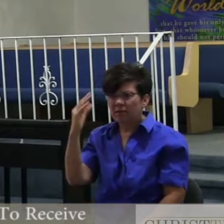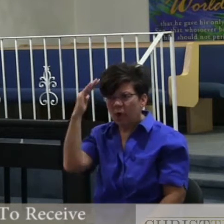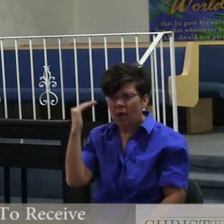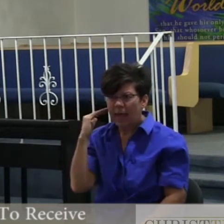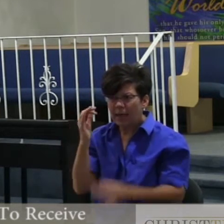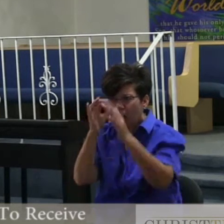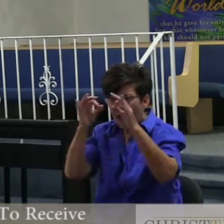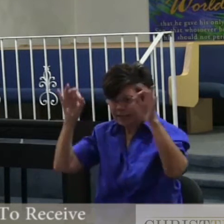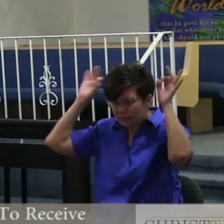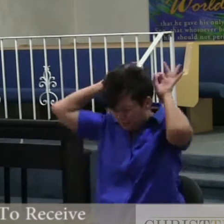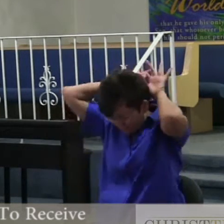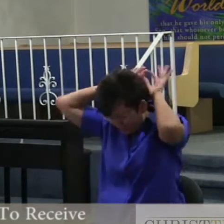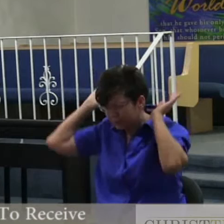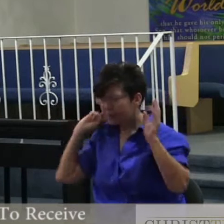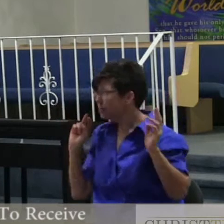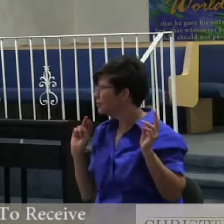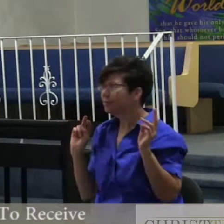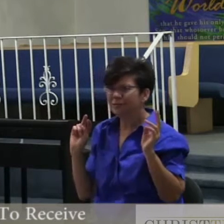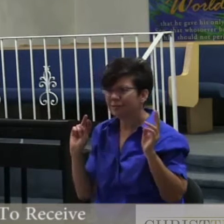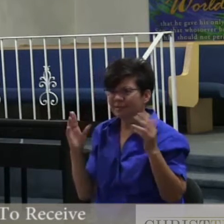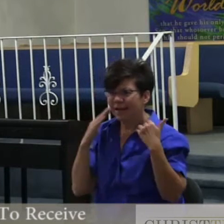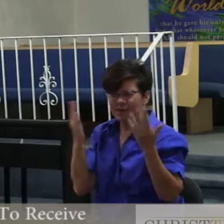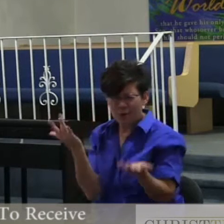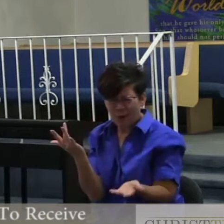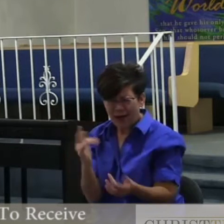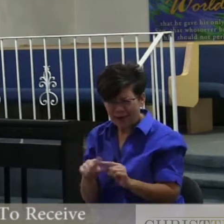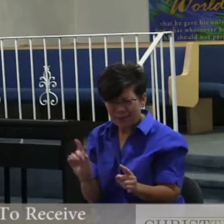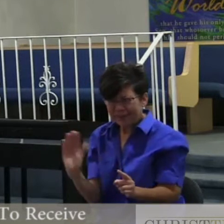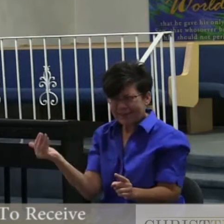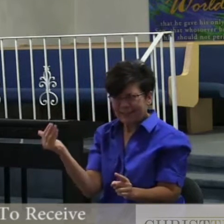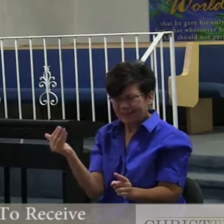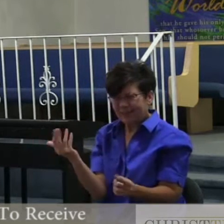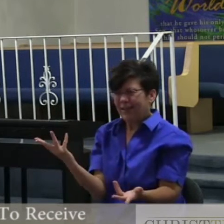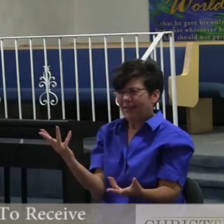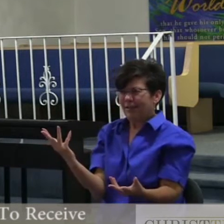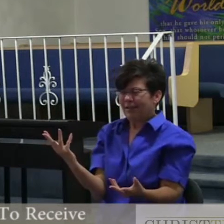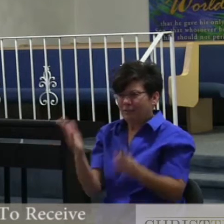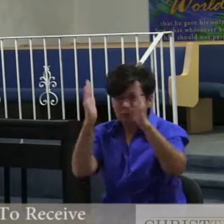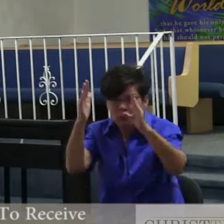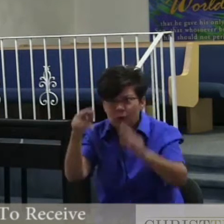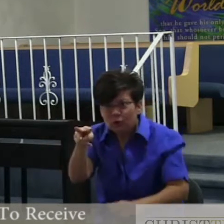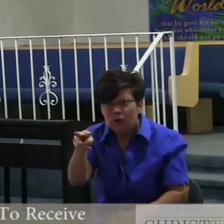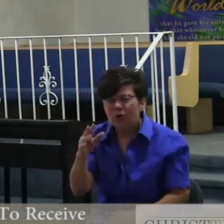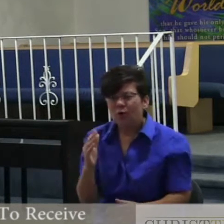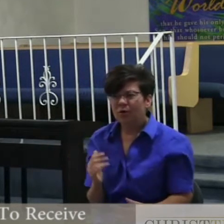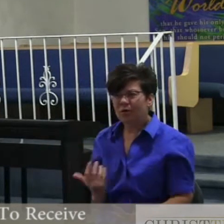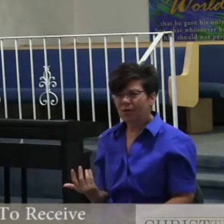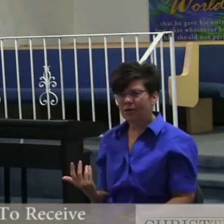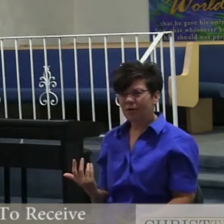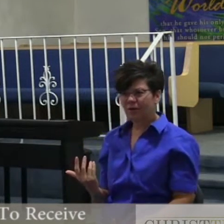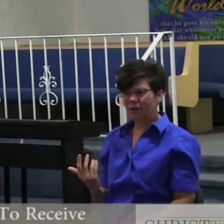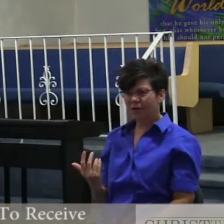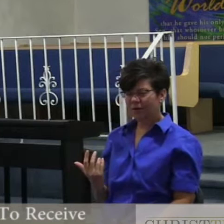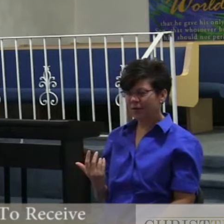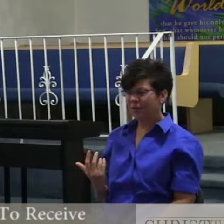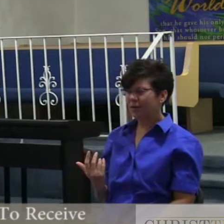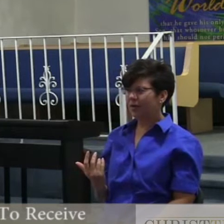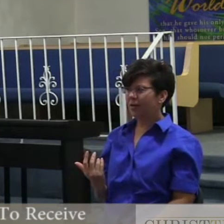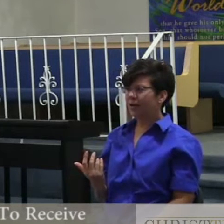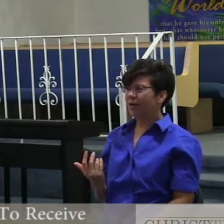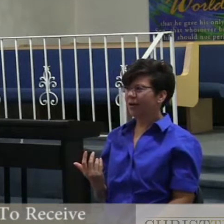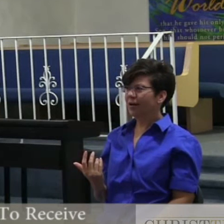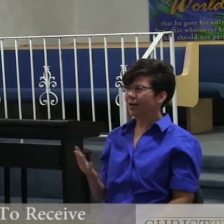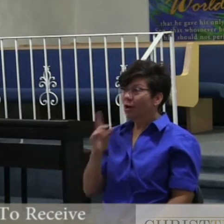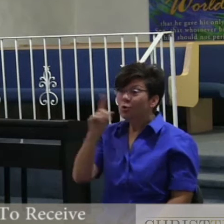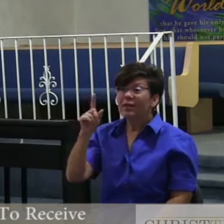head. I don't know why, but they do. They do. They watch us. Really,